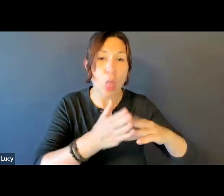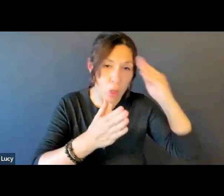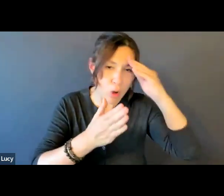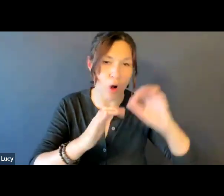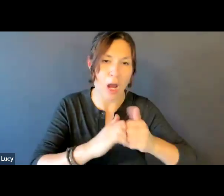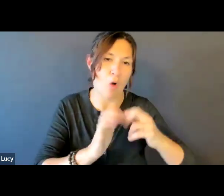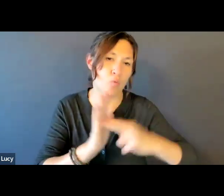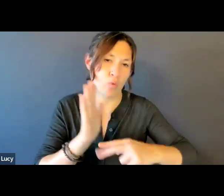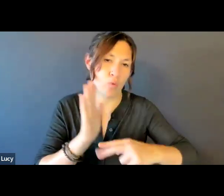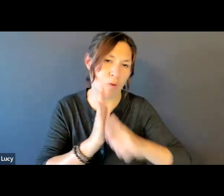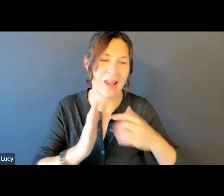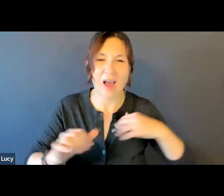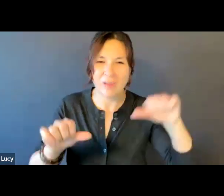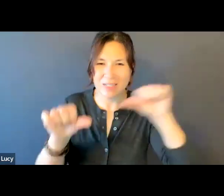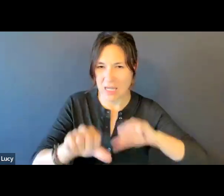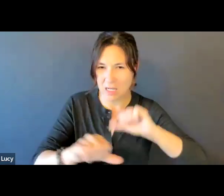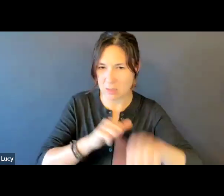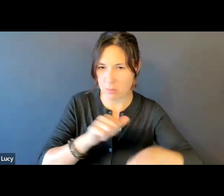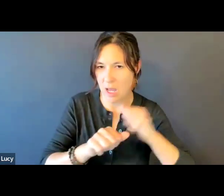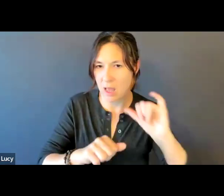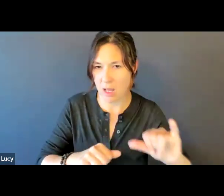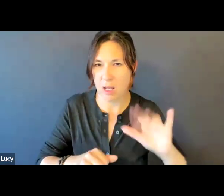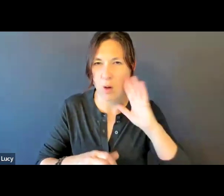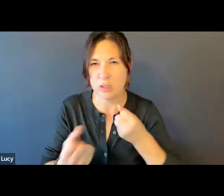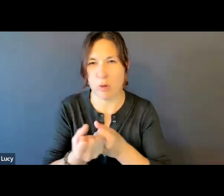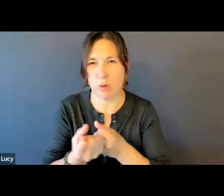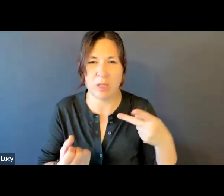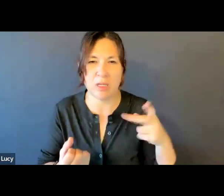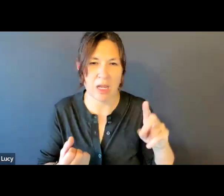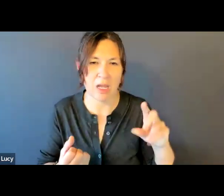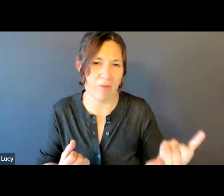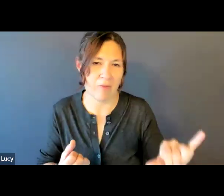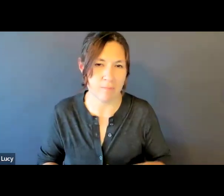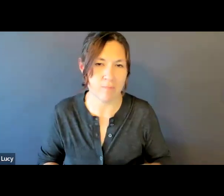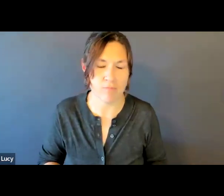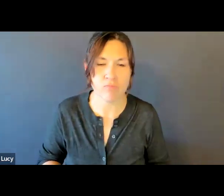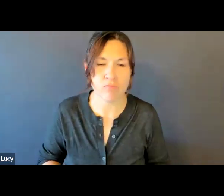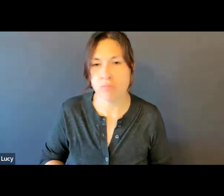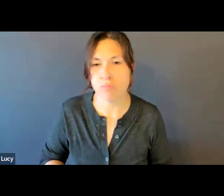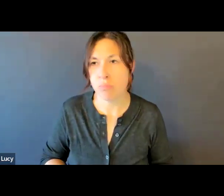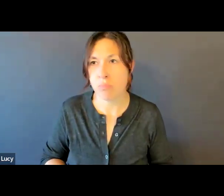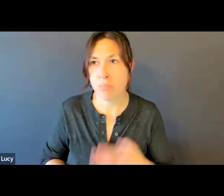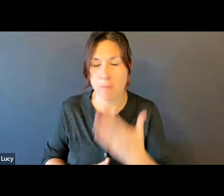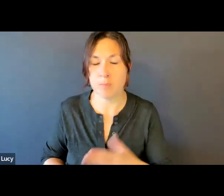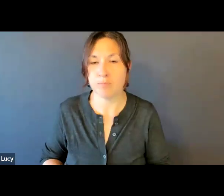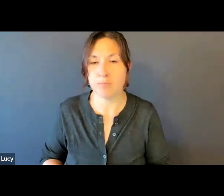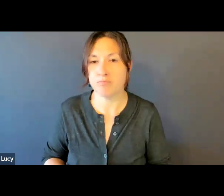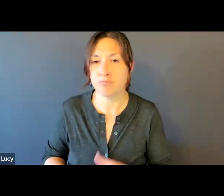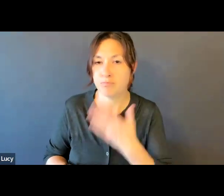would continue to support those professional development opportunities. Great. Thank you very much. Thank you, Madam